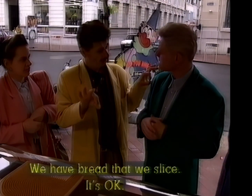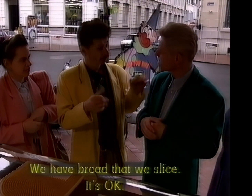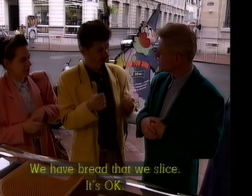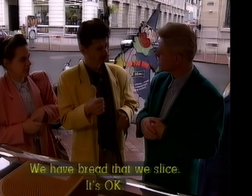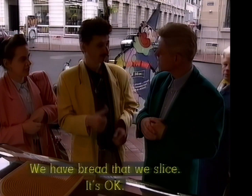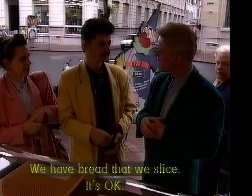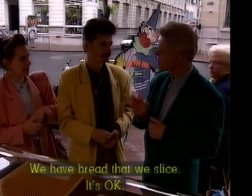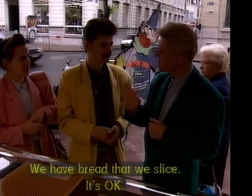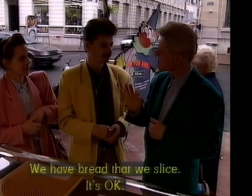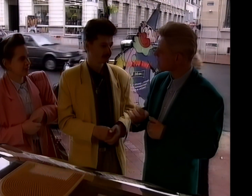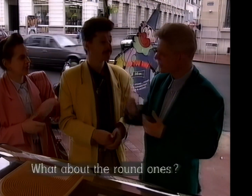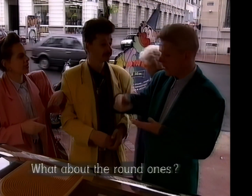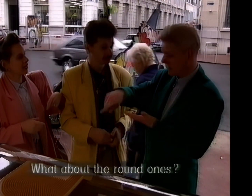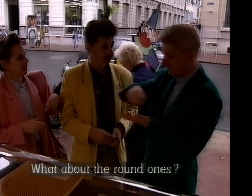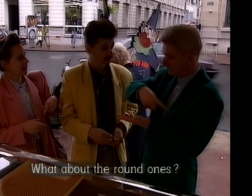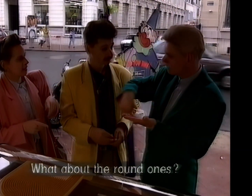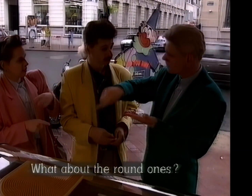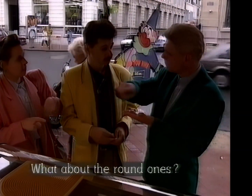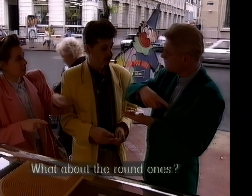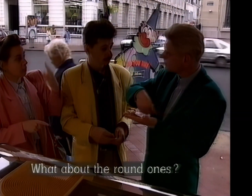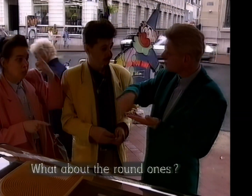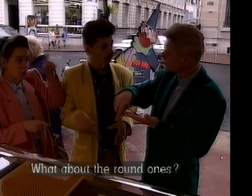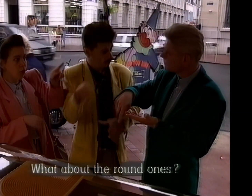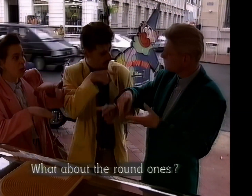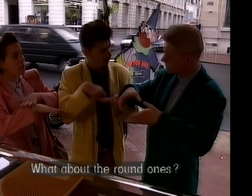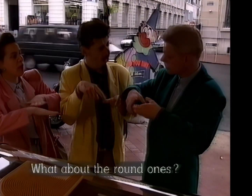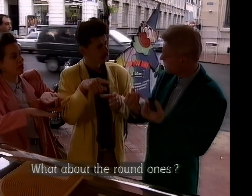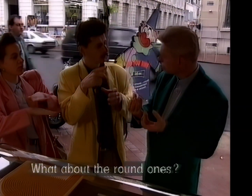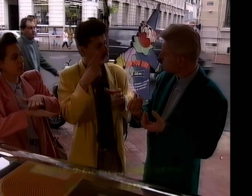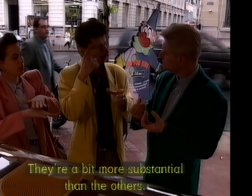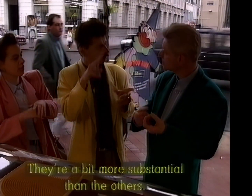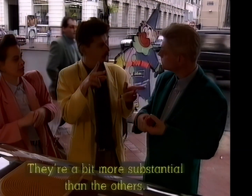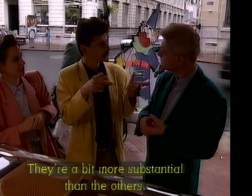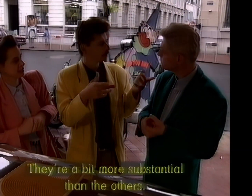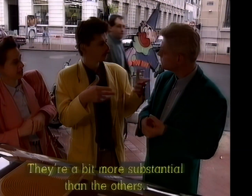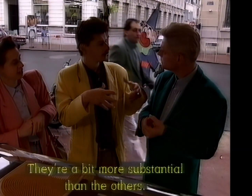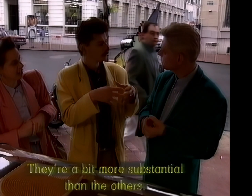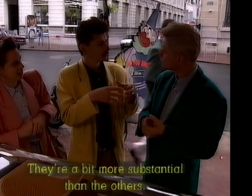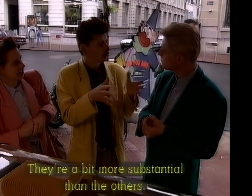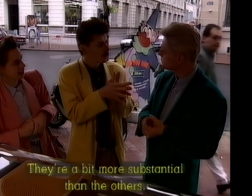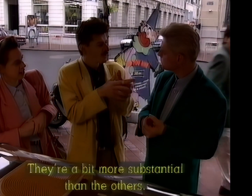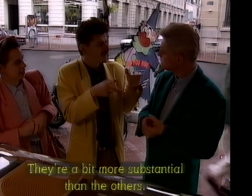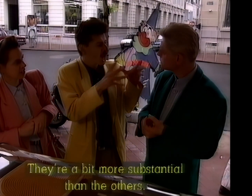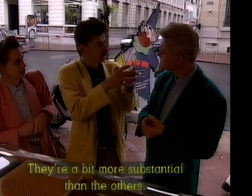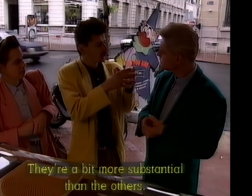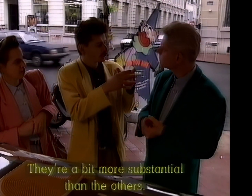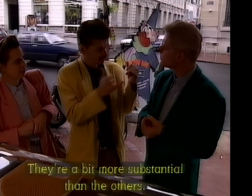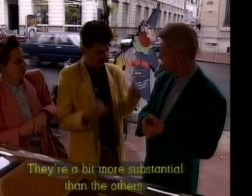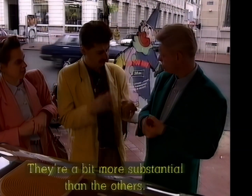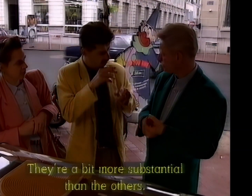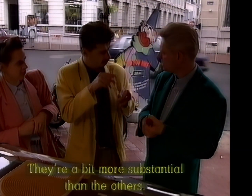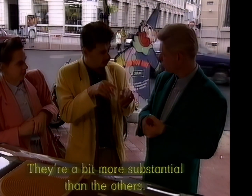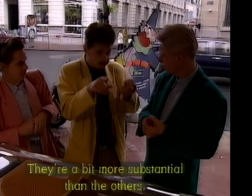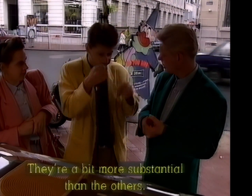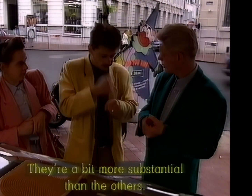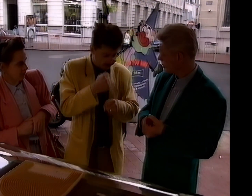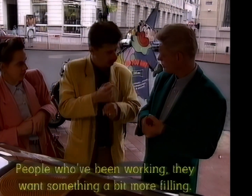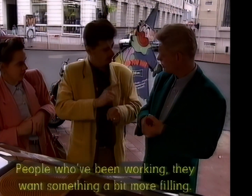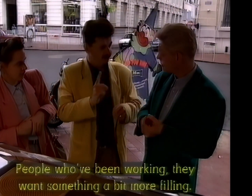slice. I mean, it's okay. But what about these round ones? Yes, you can get the round ones. Well, I think they're a bit more